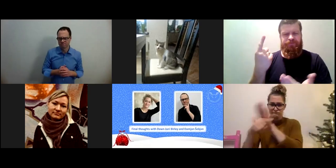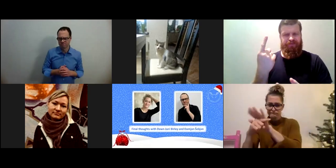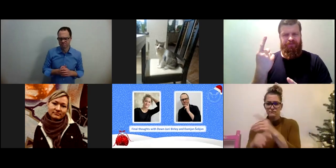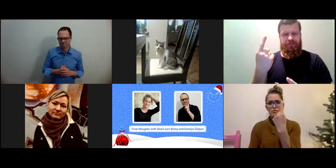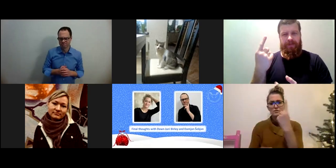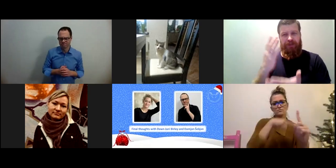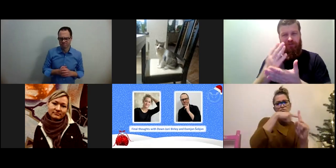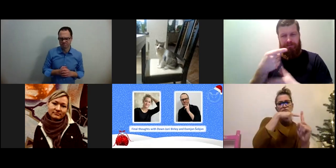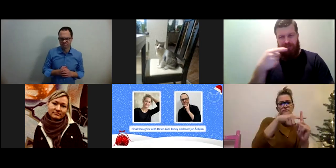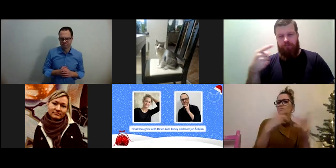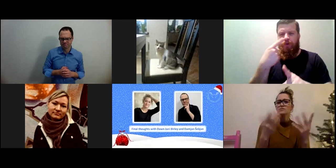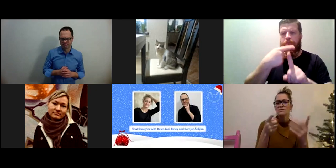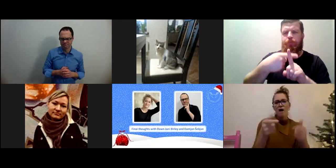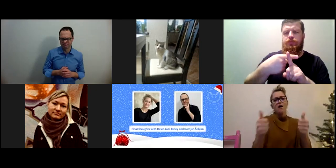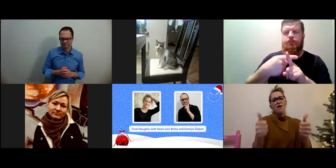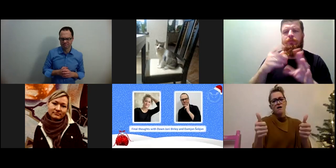project.